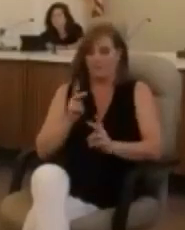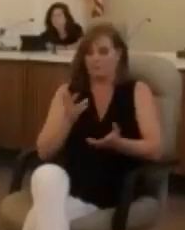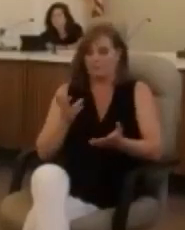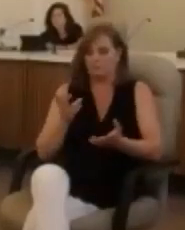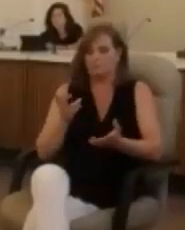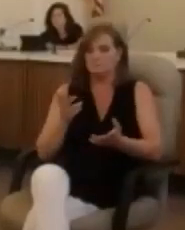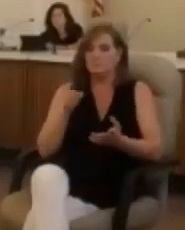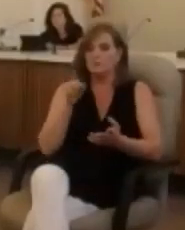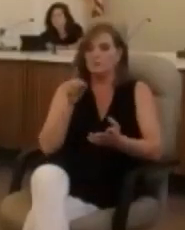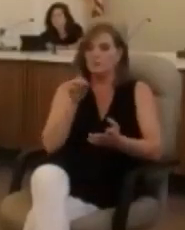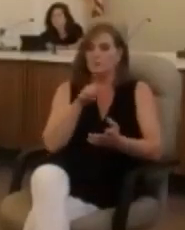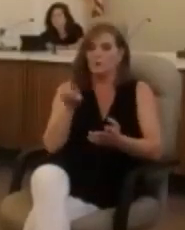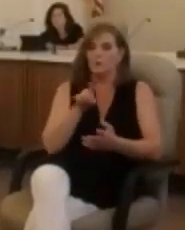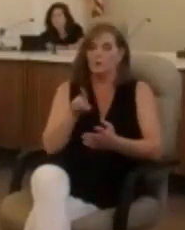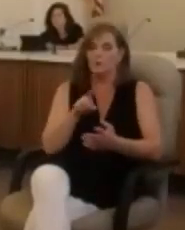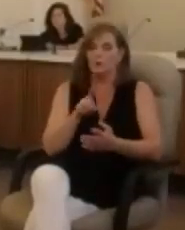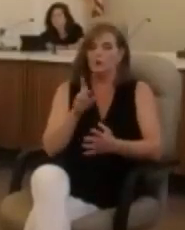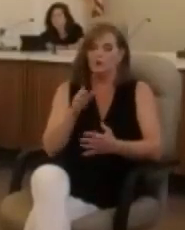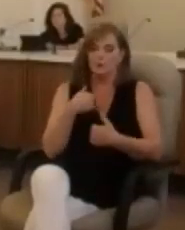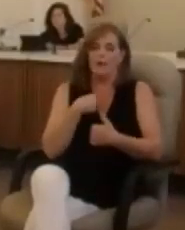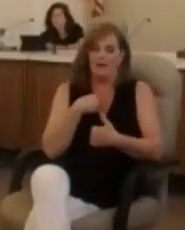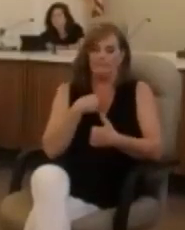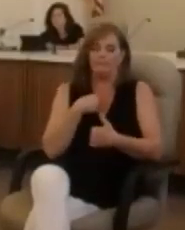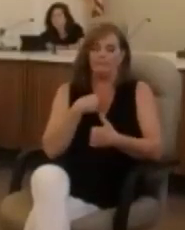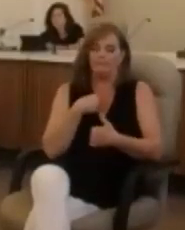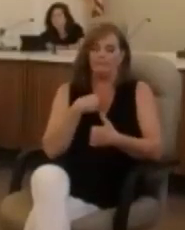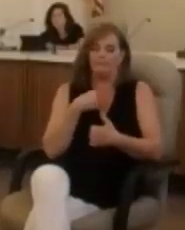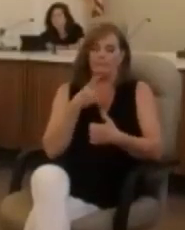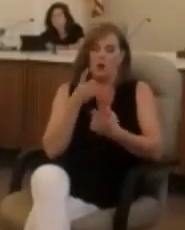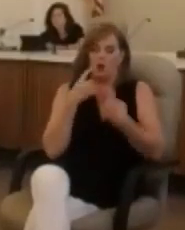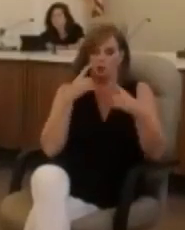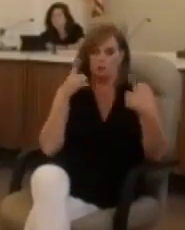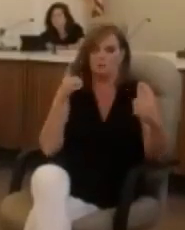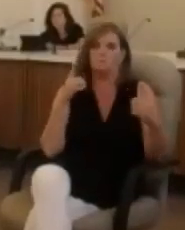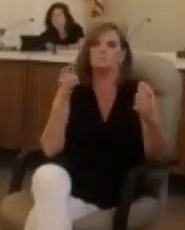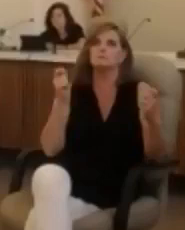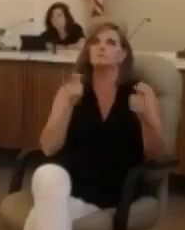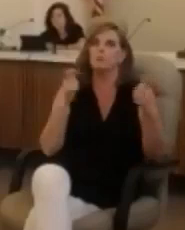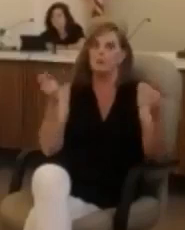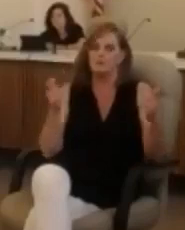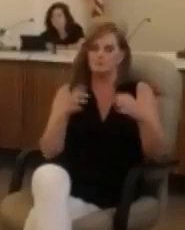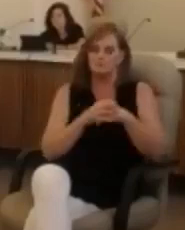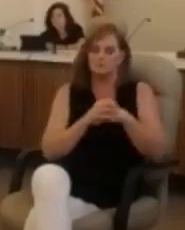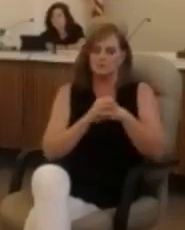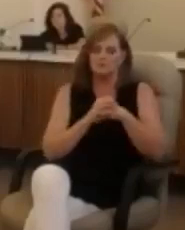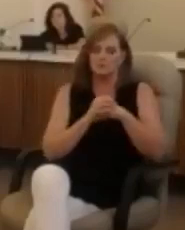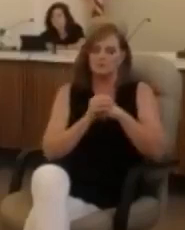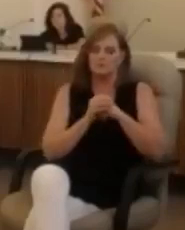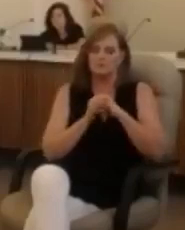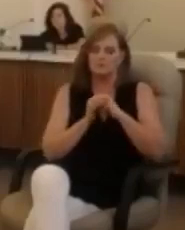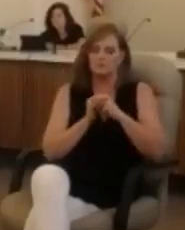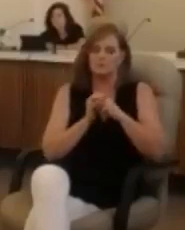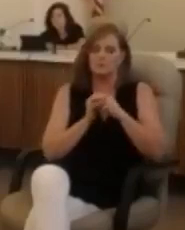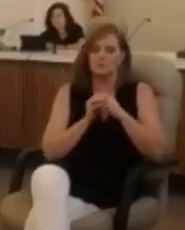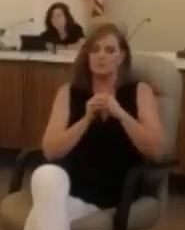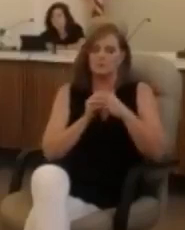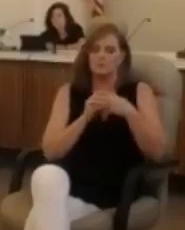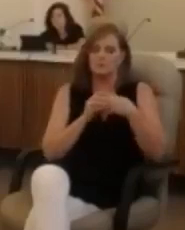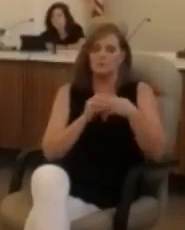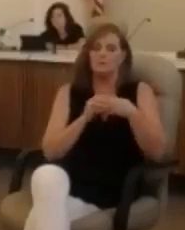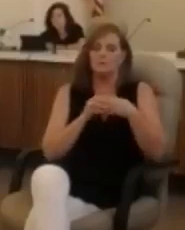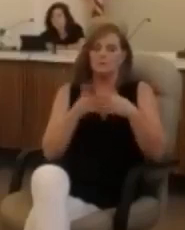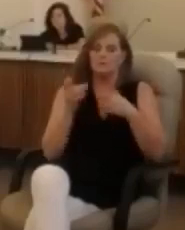you have really achieved a lot in terms of changing the entire nature of